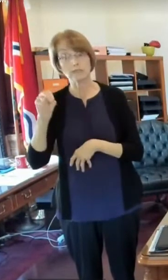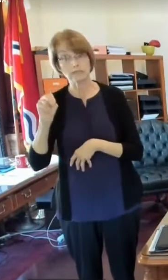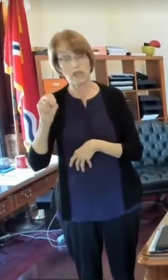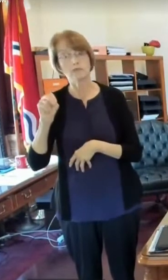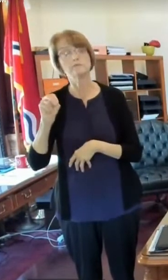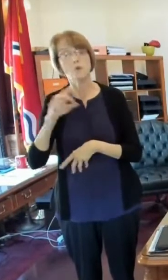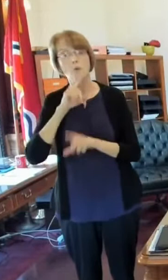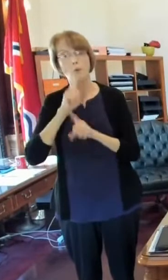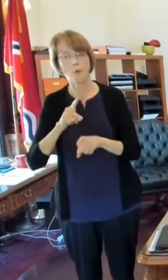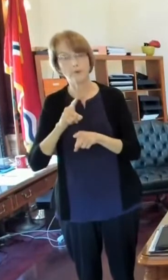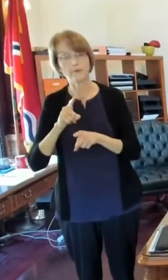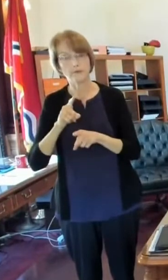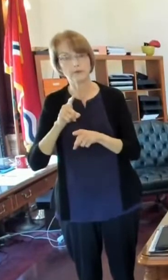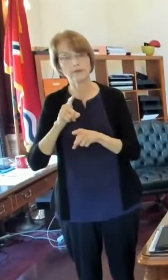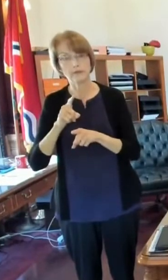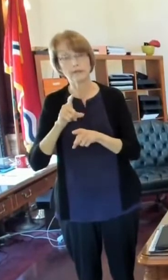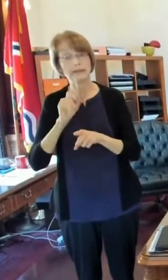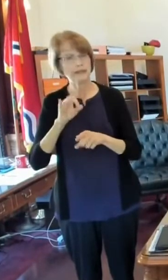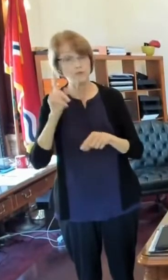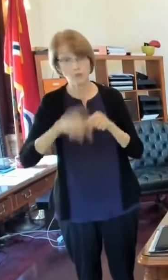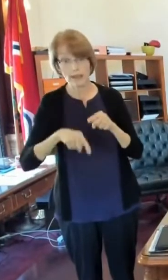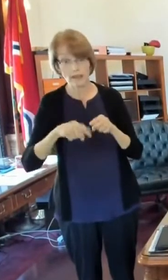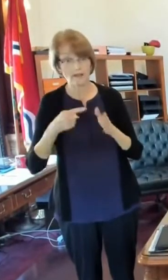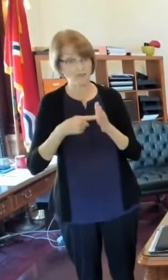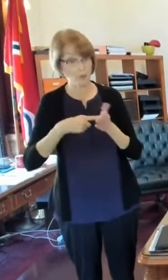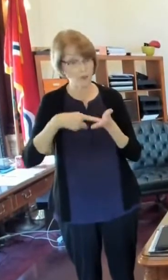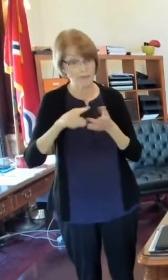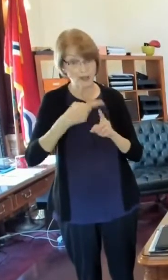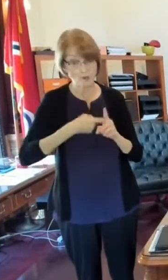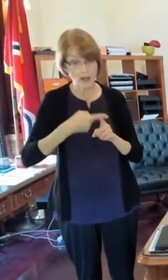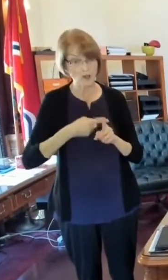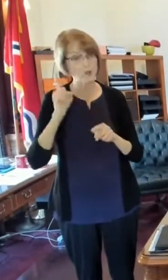related to not being able to pay your rent because of COVID.